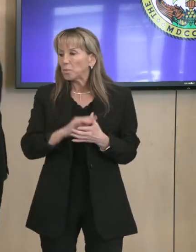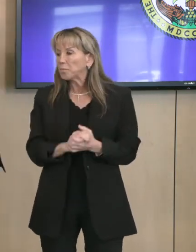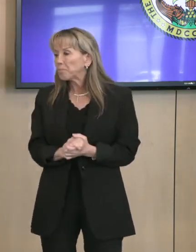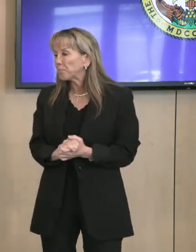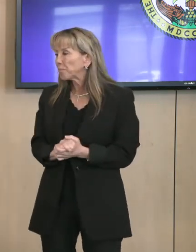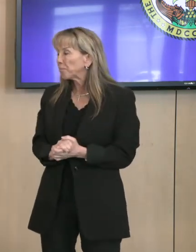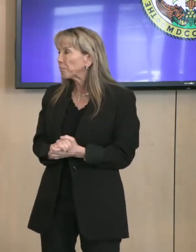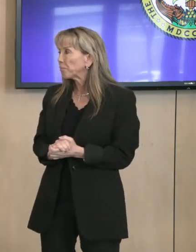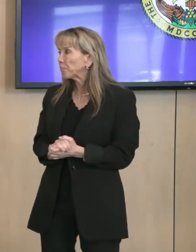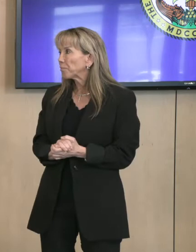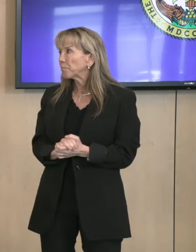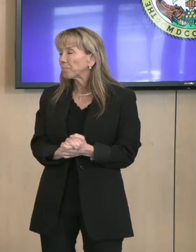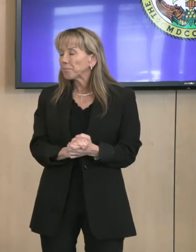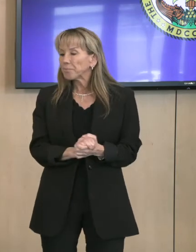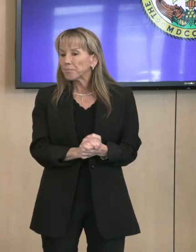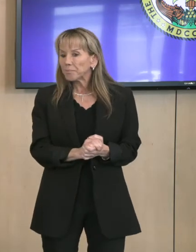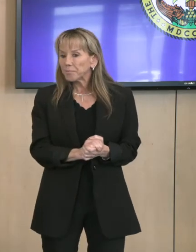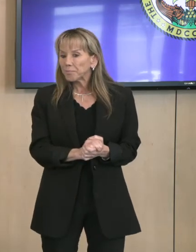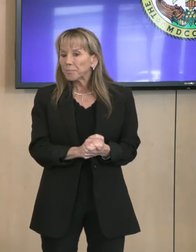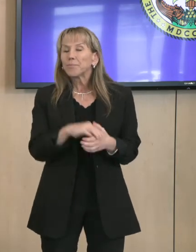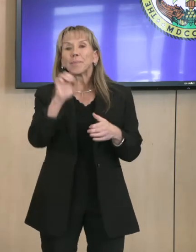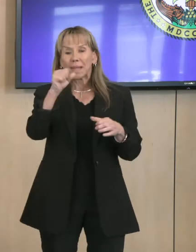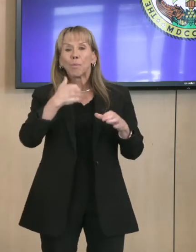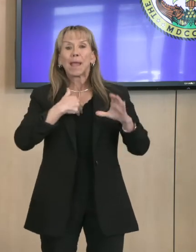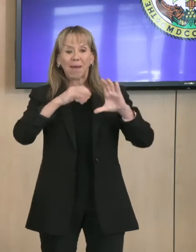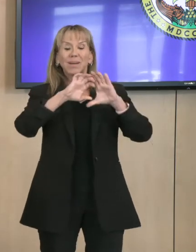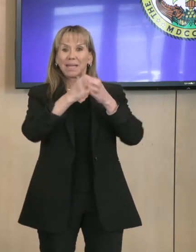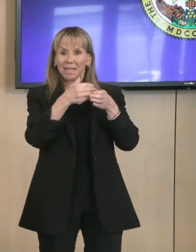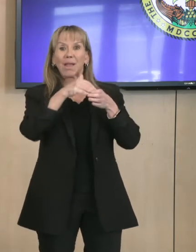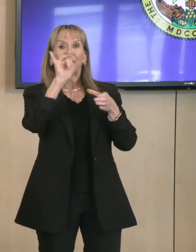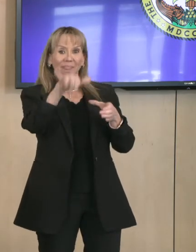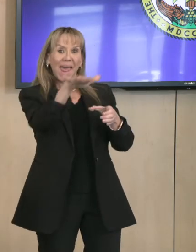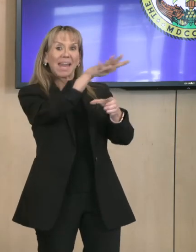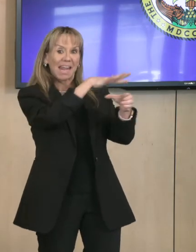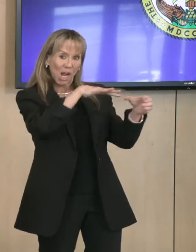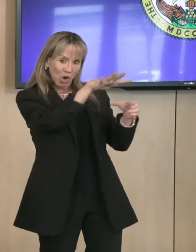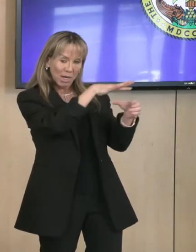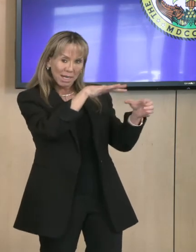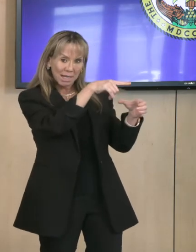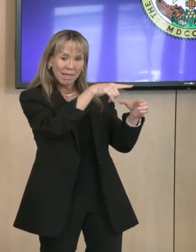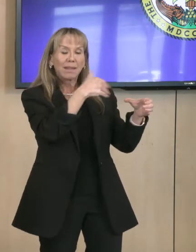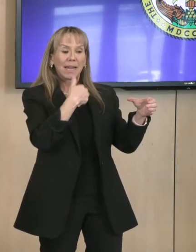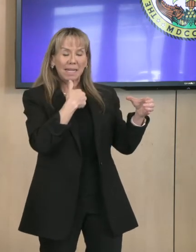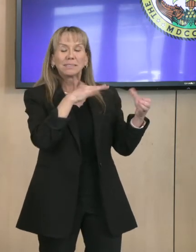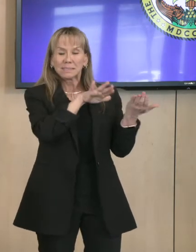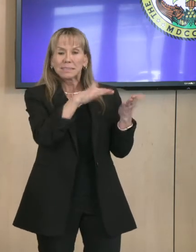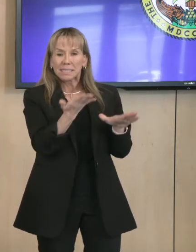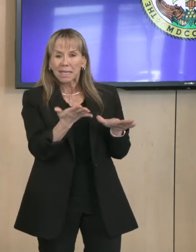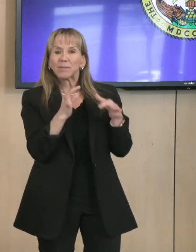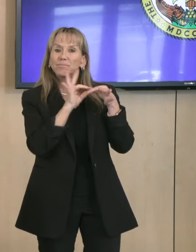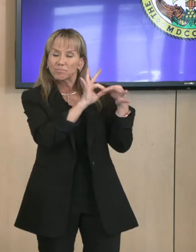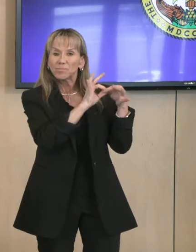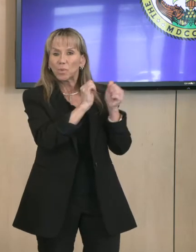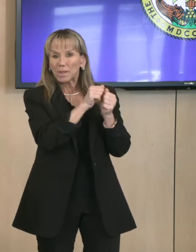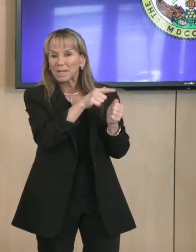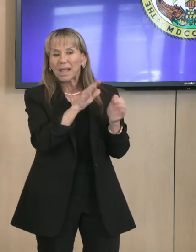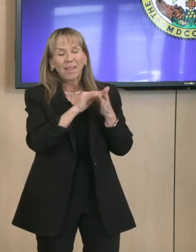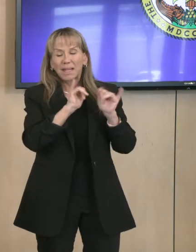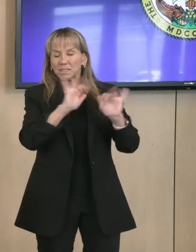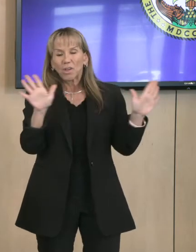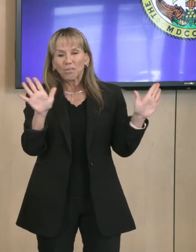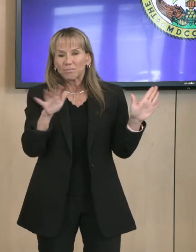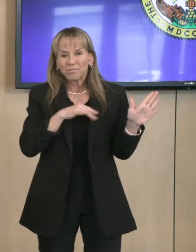Yes, we again have a cluster in that area of the county that does have a death associated with it, and that's as specific as I'll